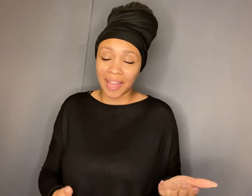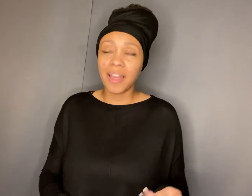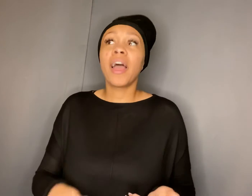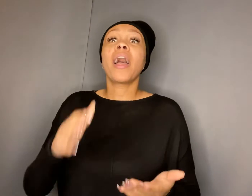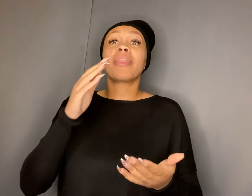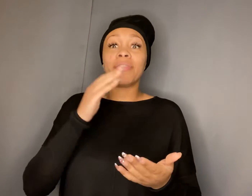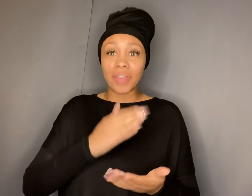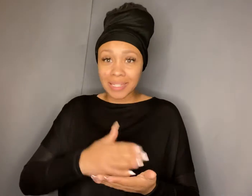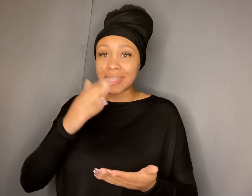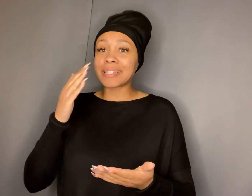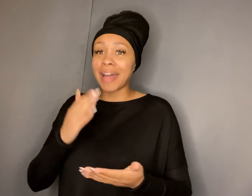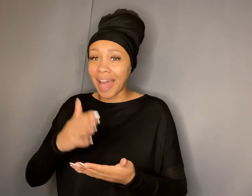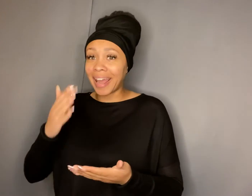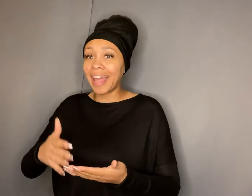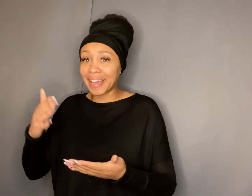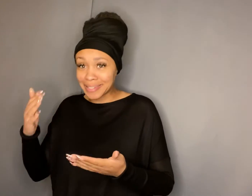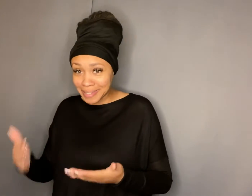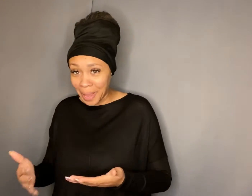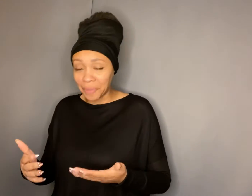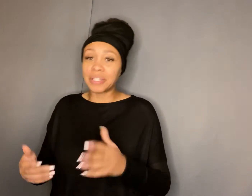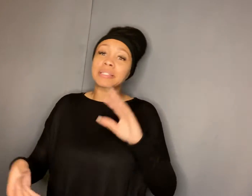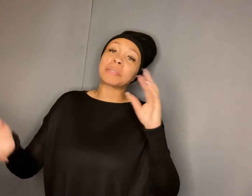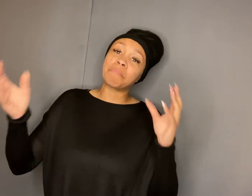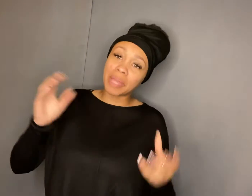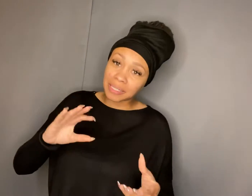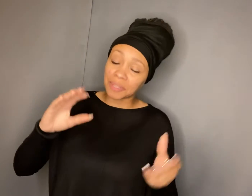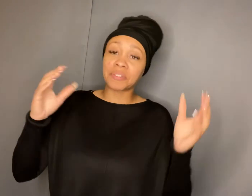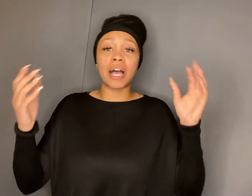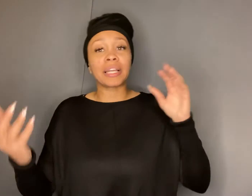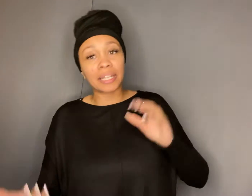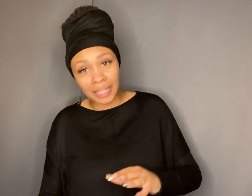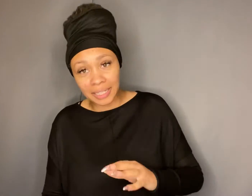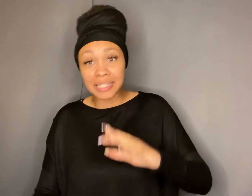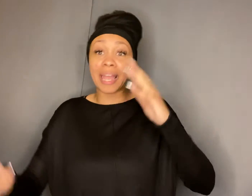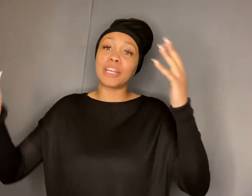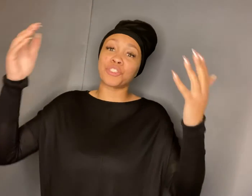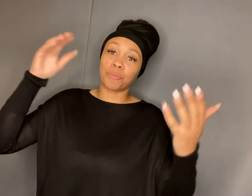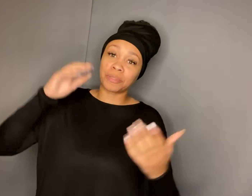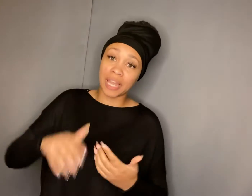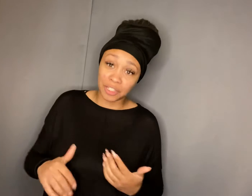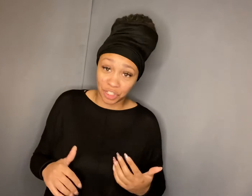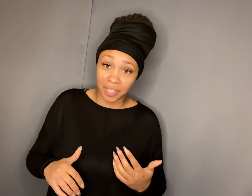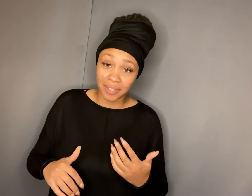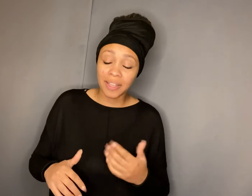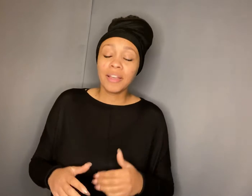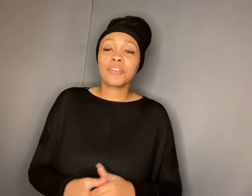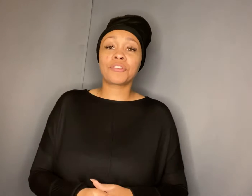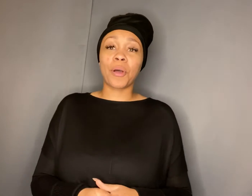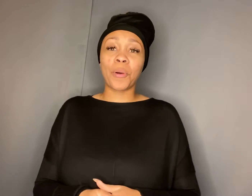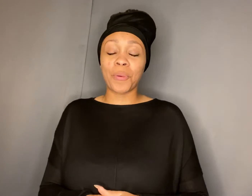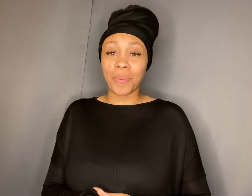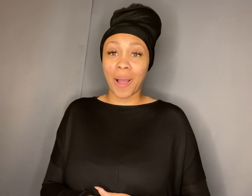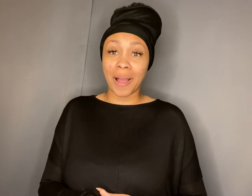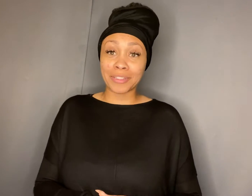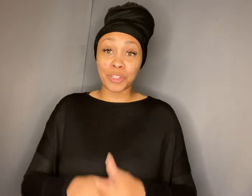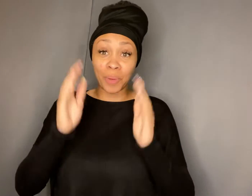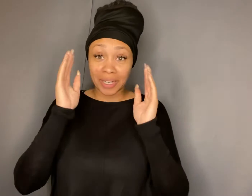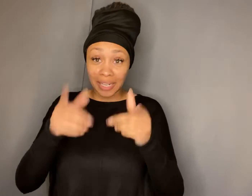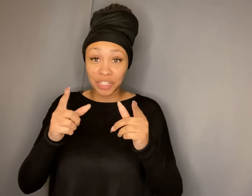this is not asl this is a mix of sign english and interpretation so i just wanted to let you